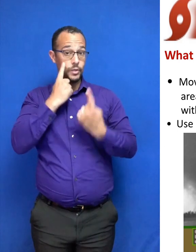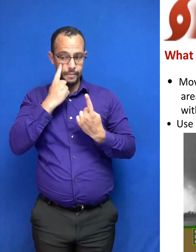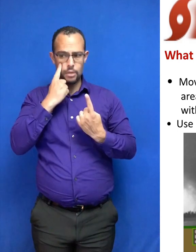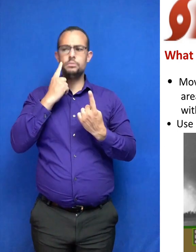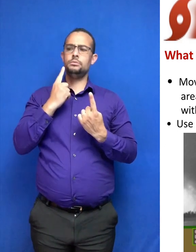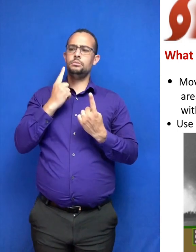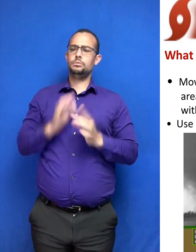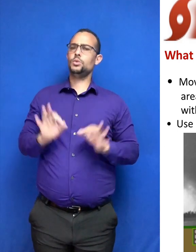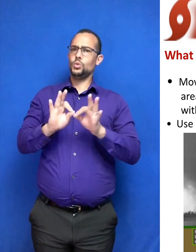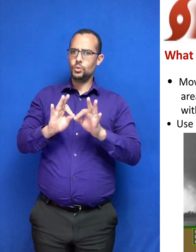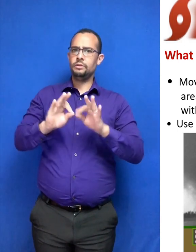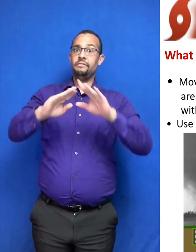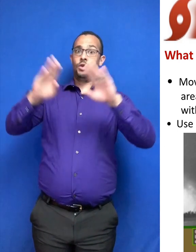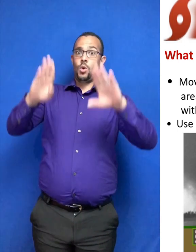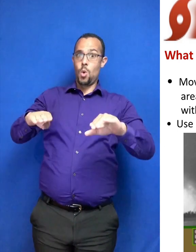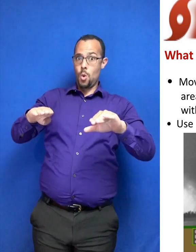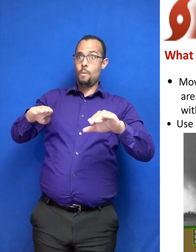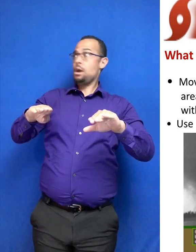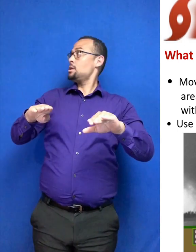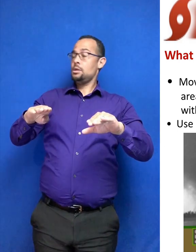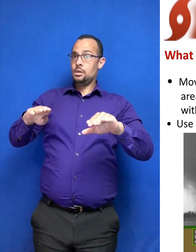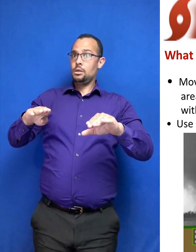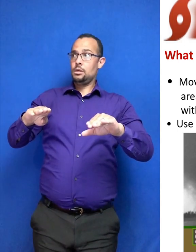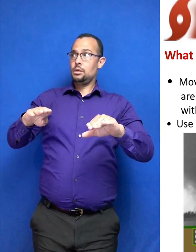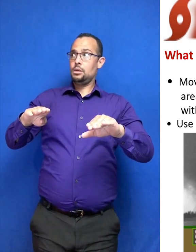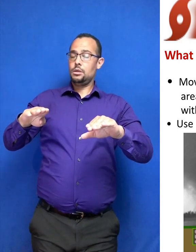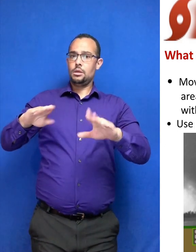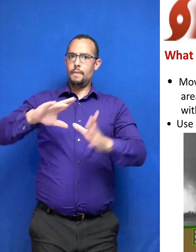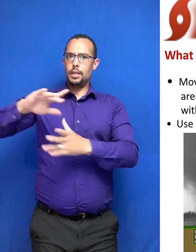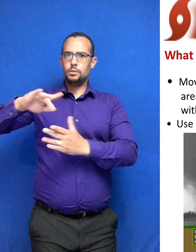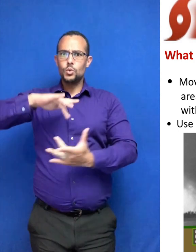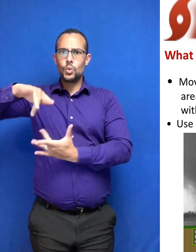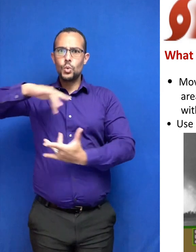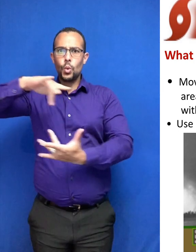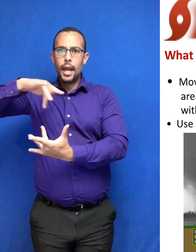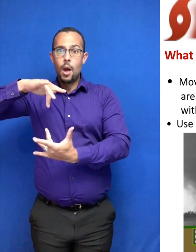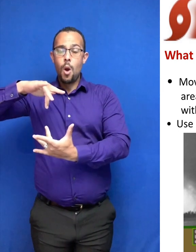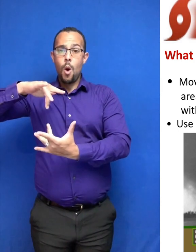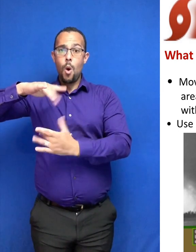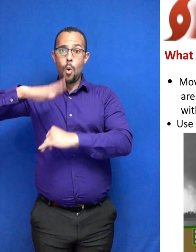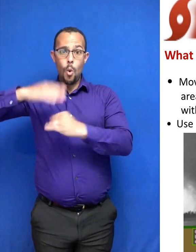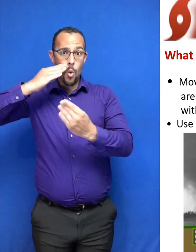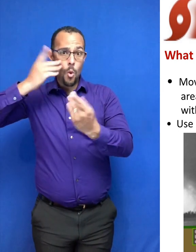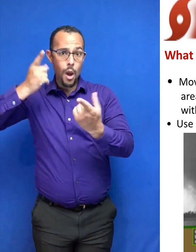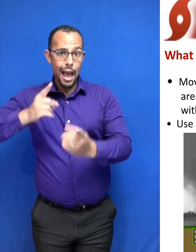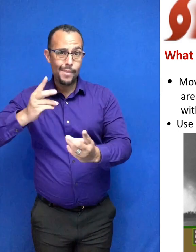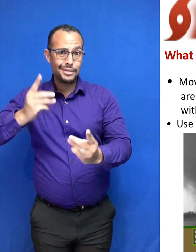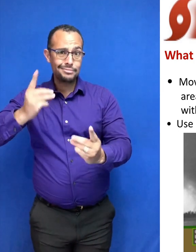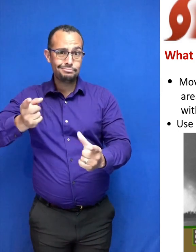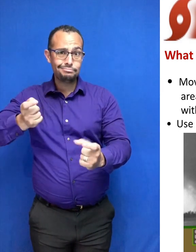it's important to move to a safe area of your home immediately. tornadoes happen very quickly, very short